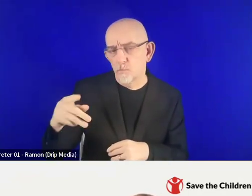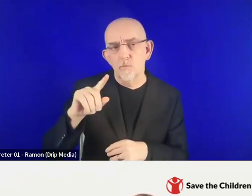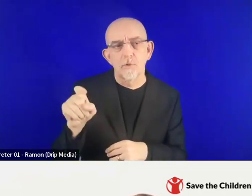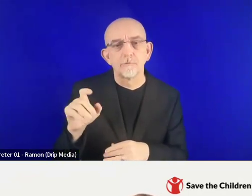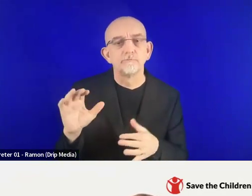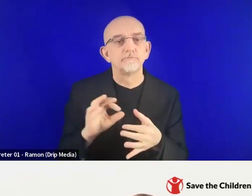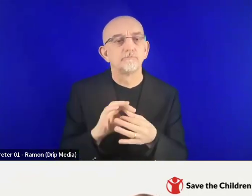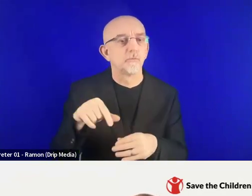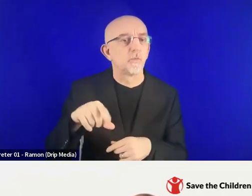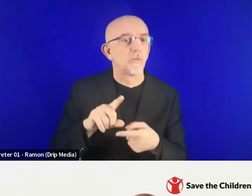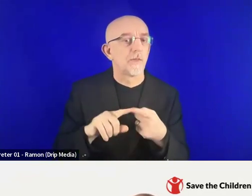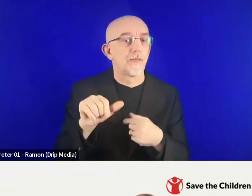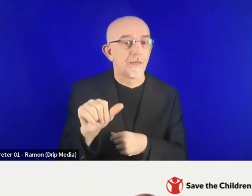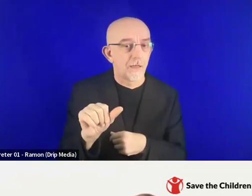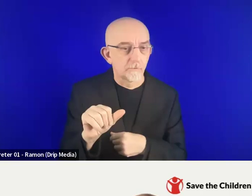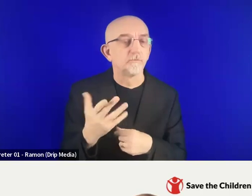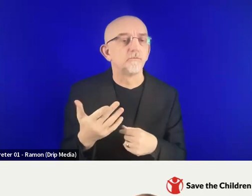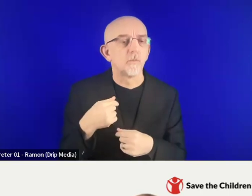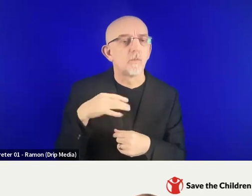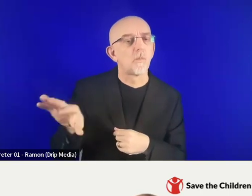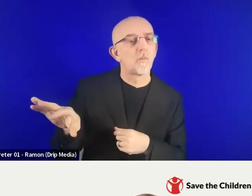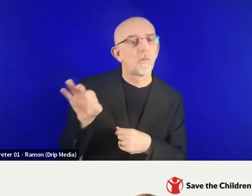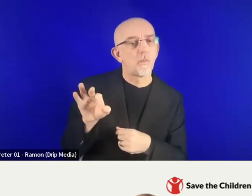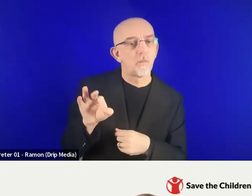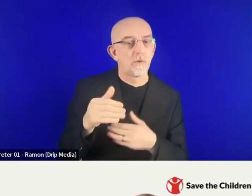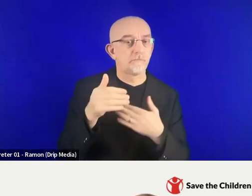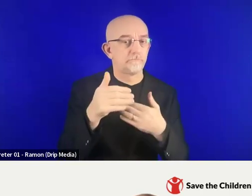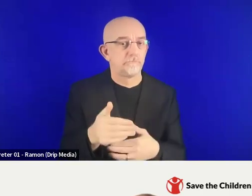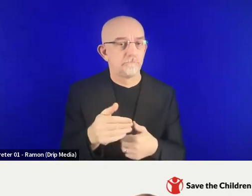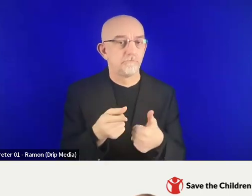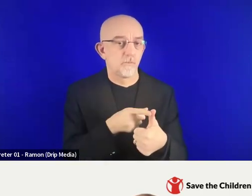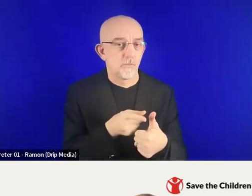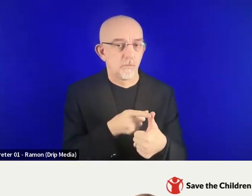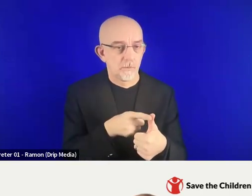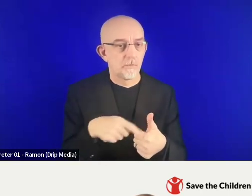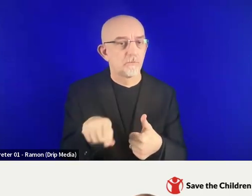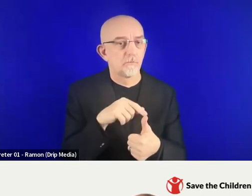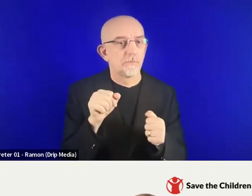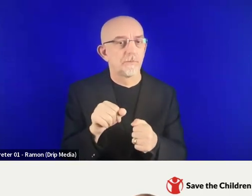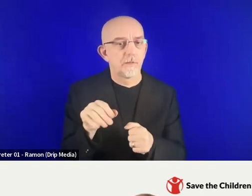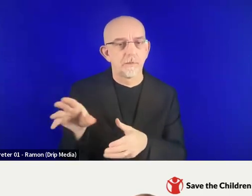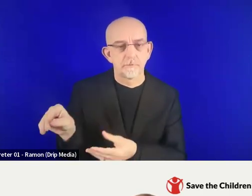which is, okay, I think probably speaking a bit to, the points that Patience was raising there about,